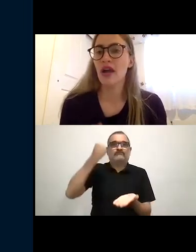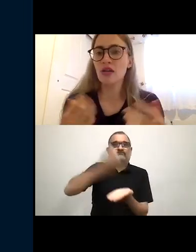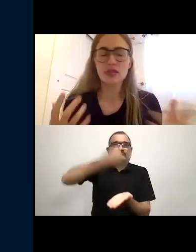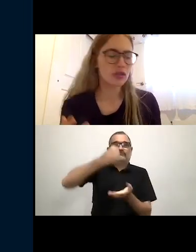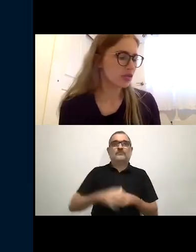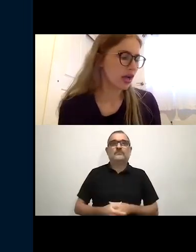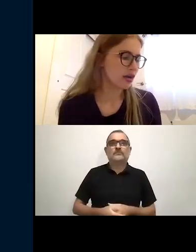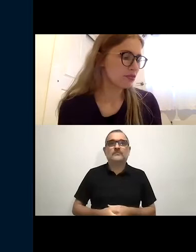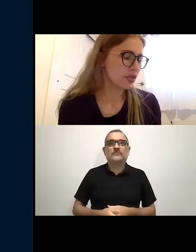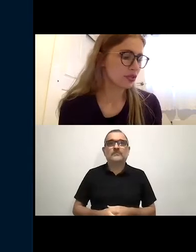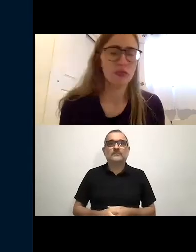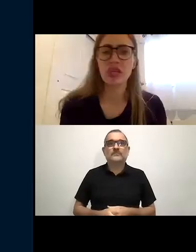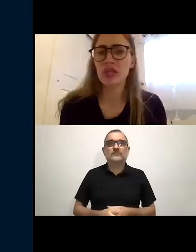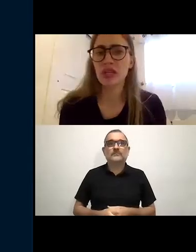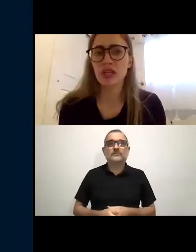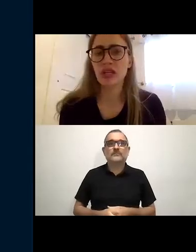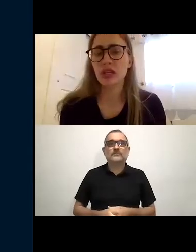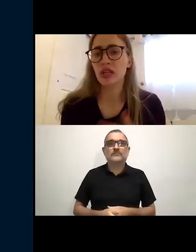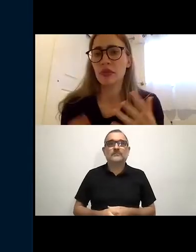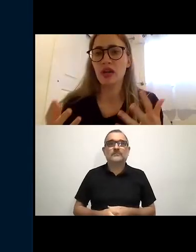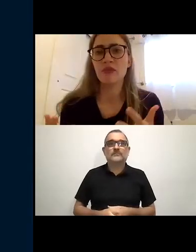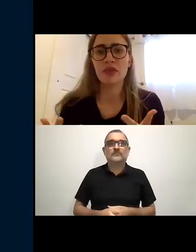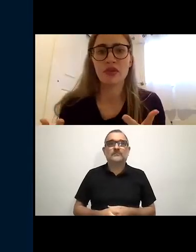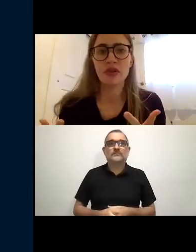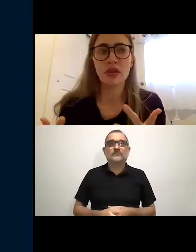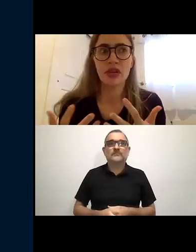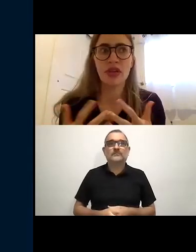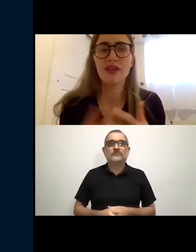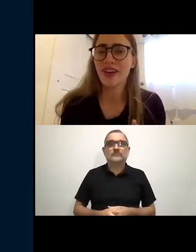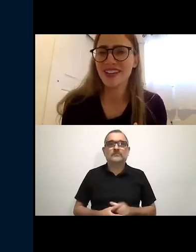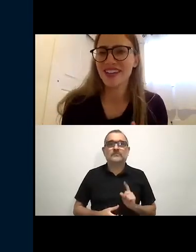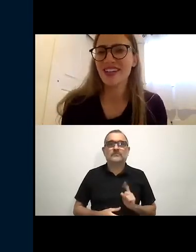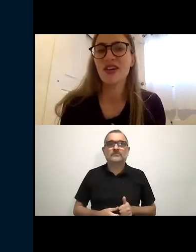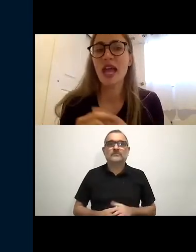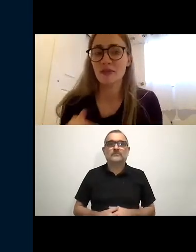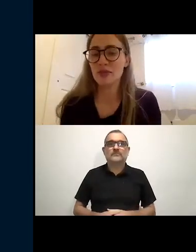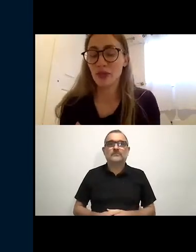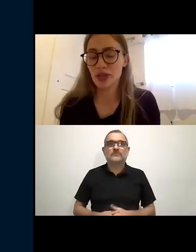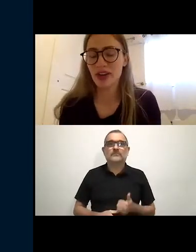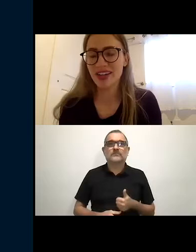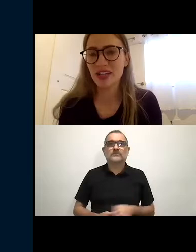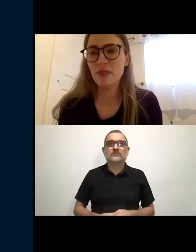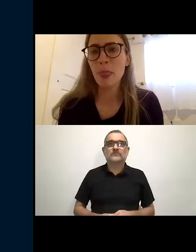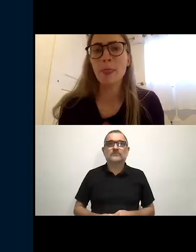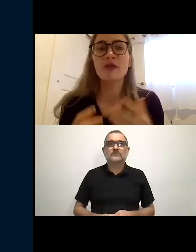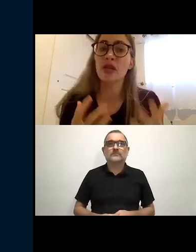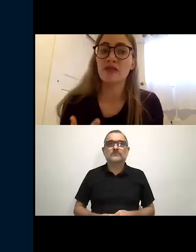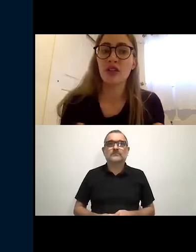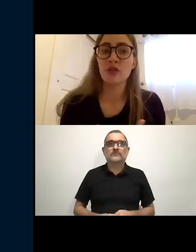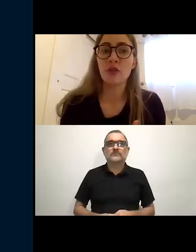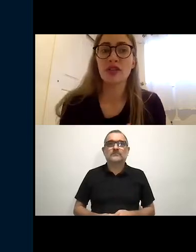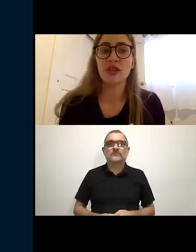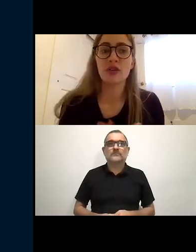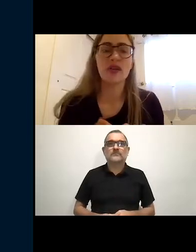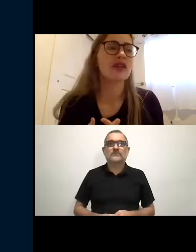Okay, also to become accredited and pre-accredited, you must follow